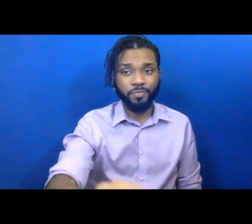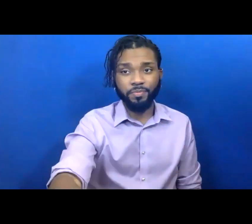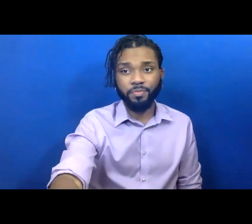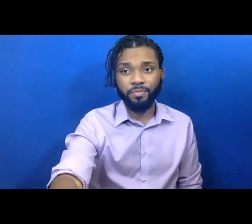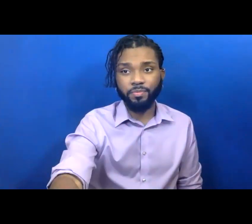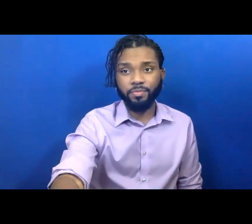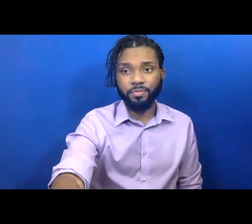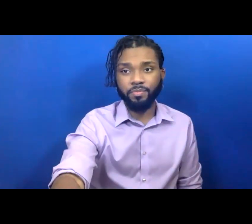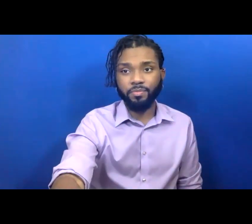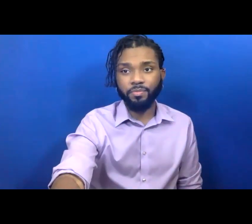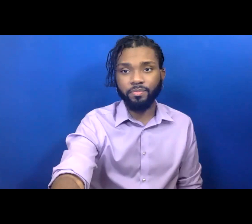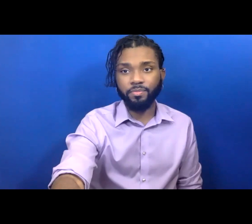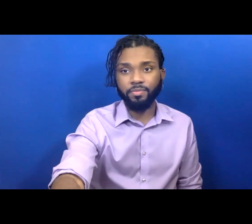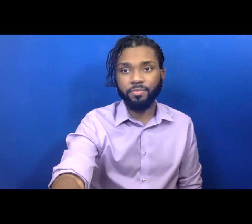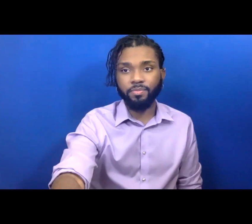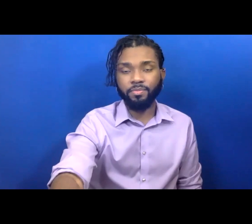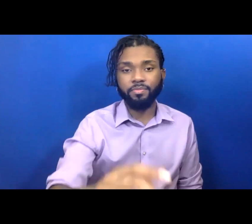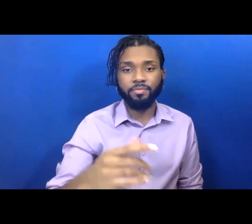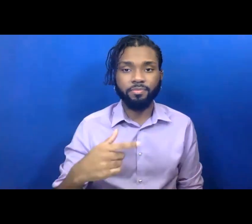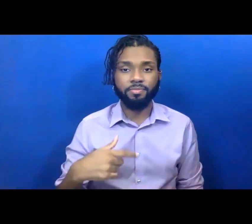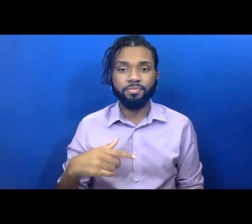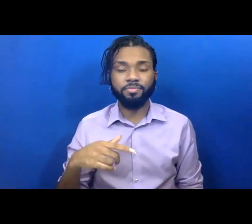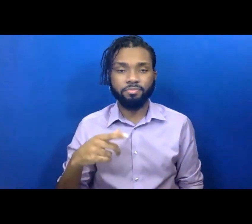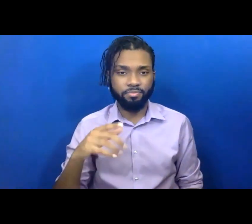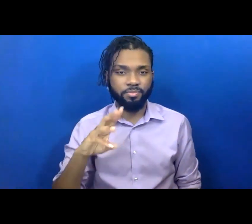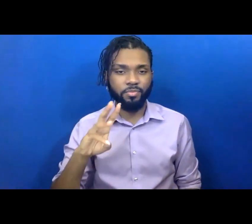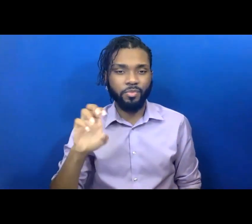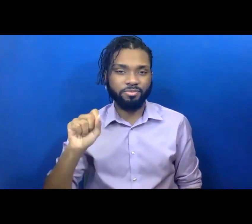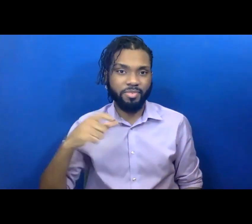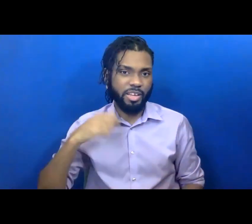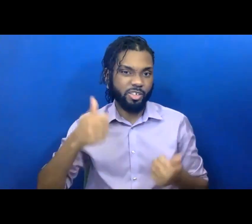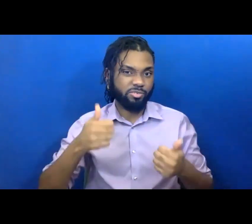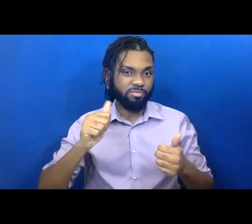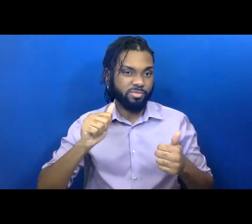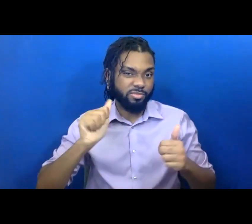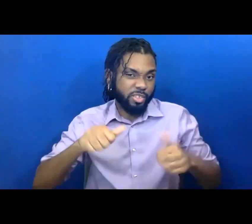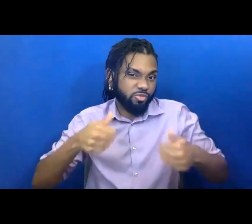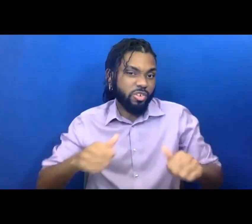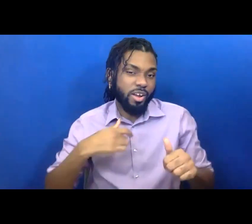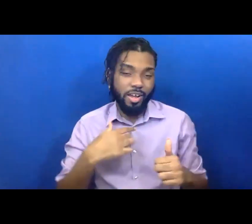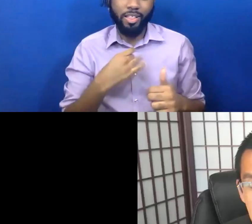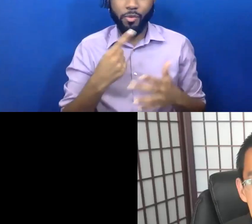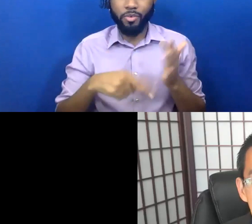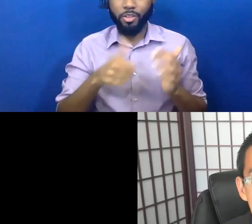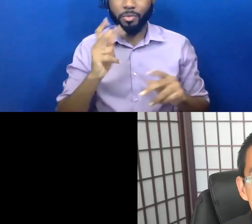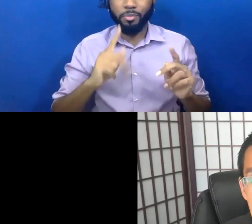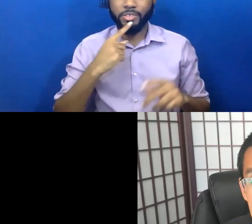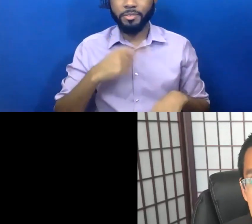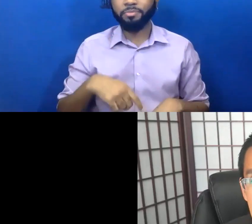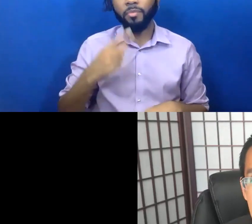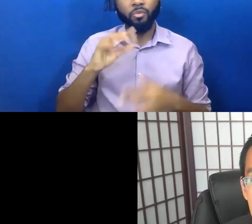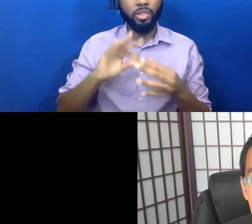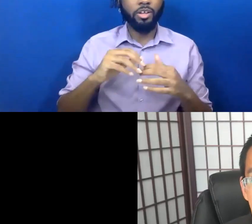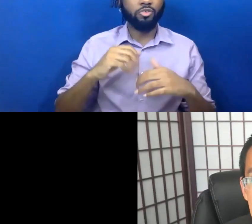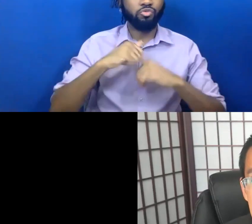Gee, I can try. I'm enjoying what other people are saying. Regarding sort of structural barriers to sort of everything that we've been talking about, or just